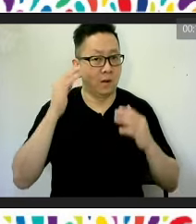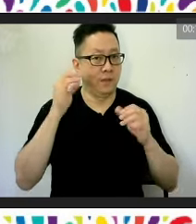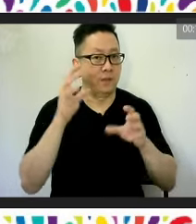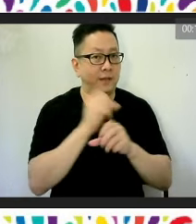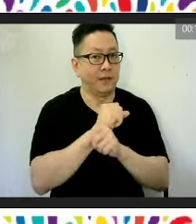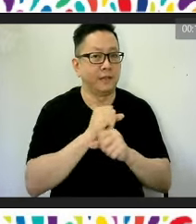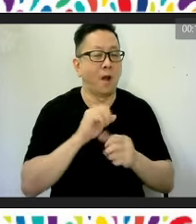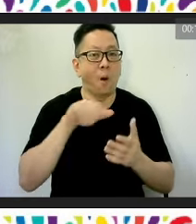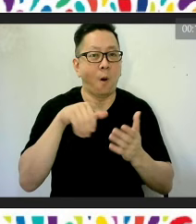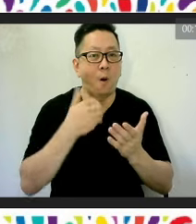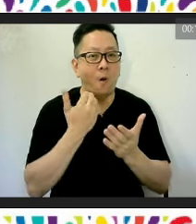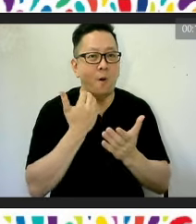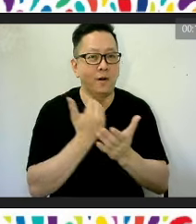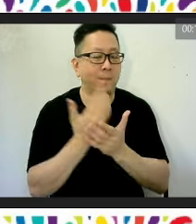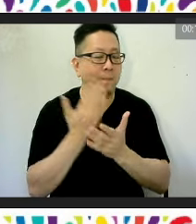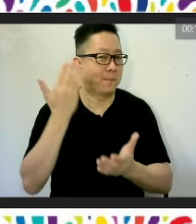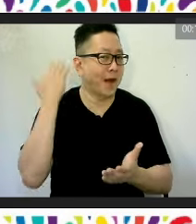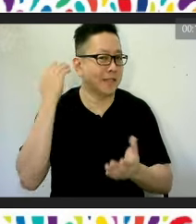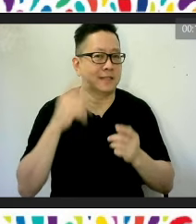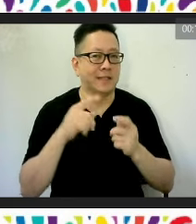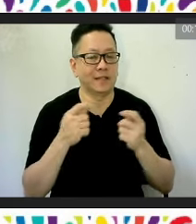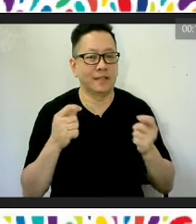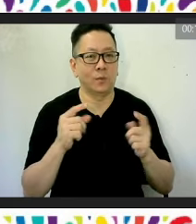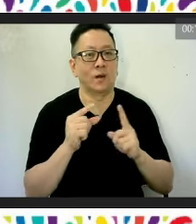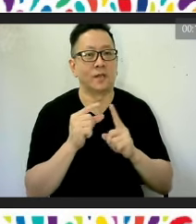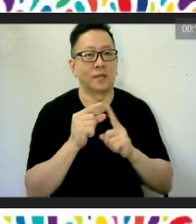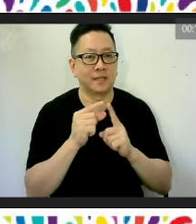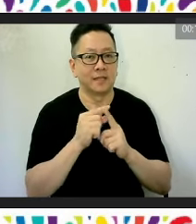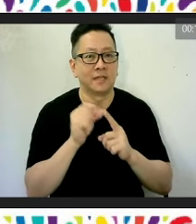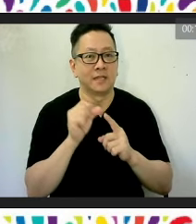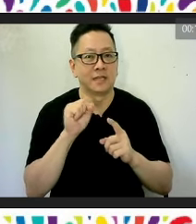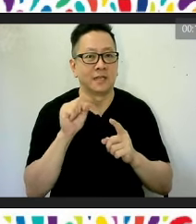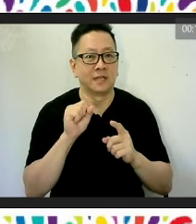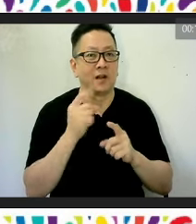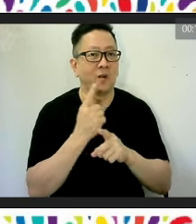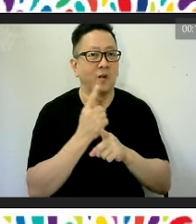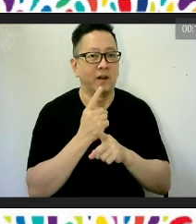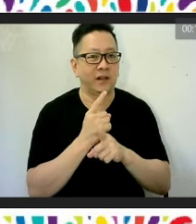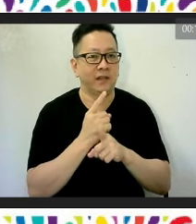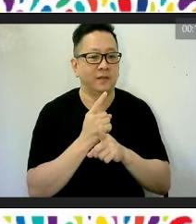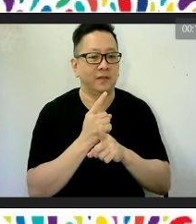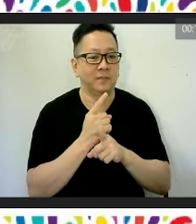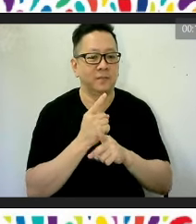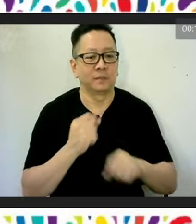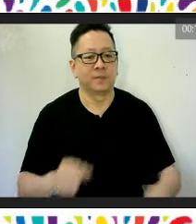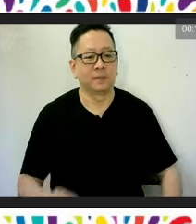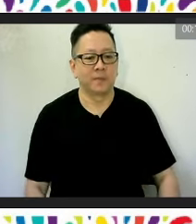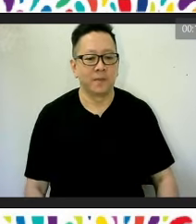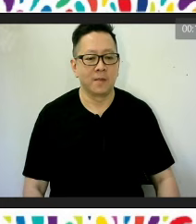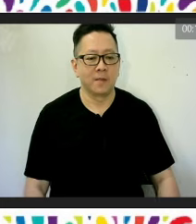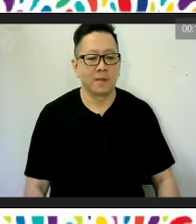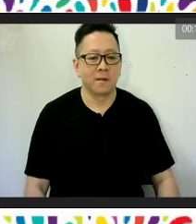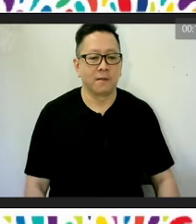Okay, hope you get all the past tense words correctly.